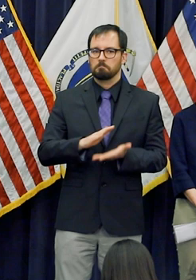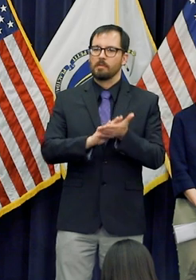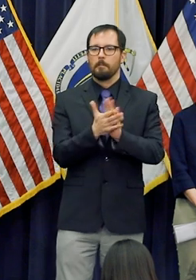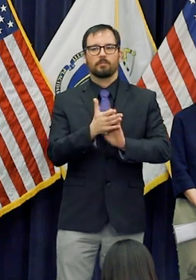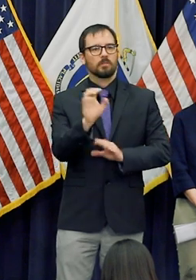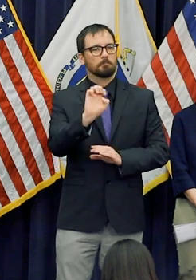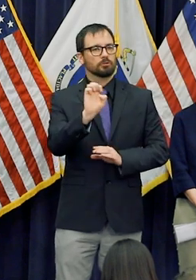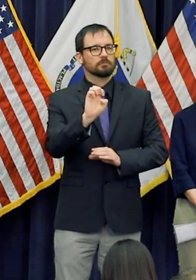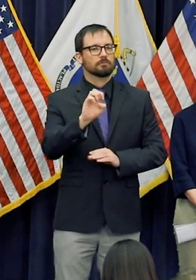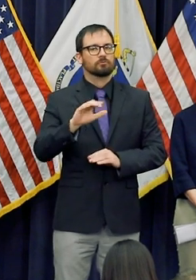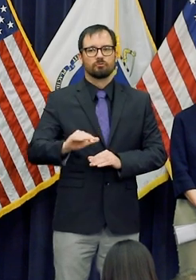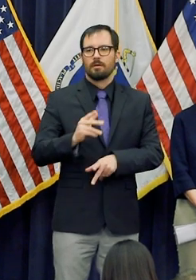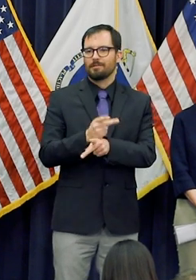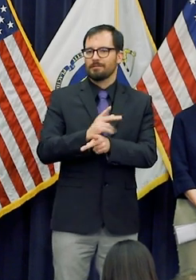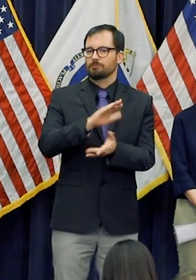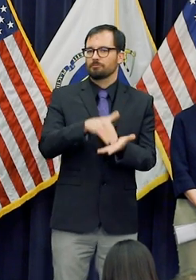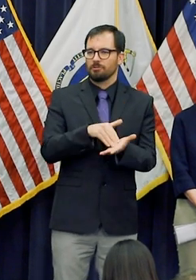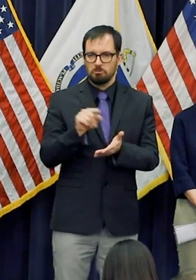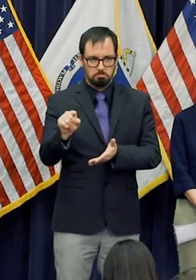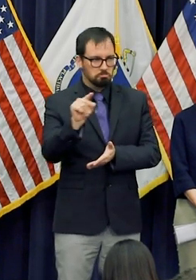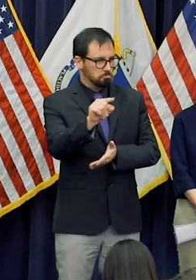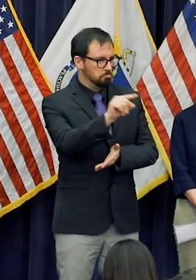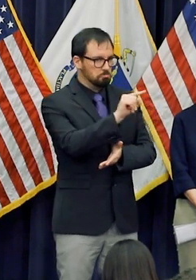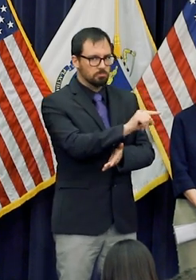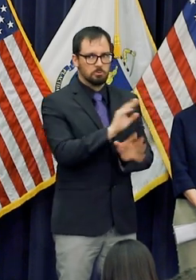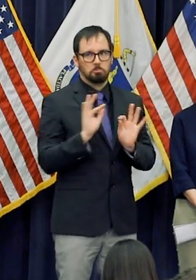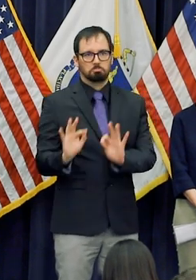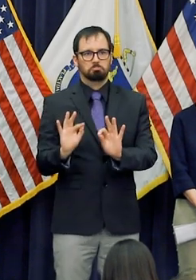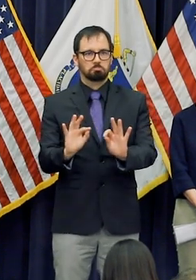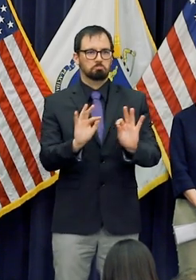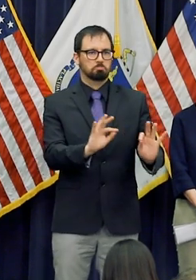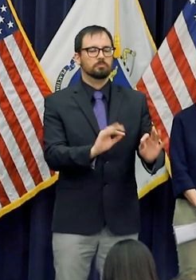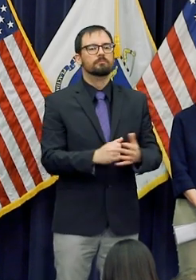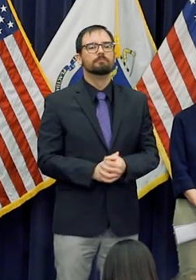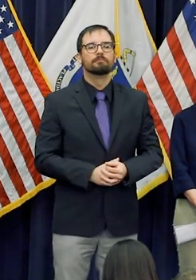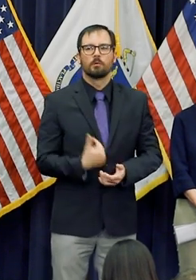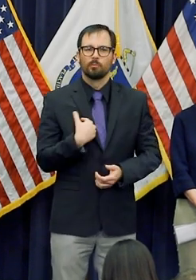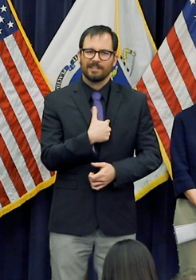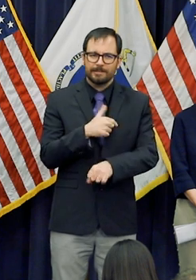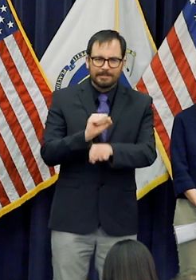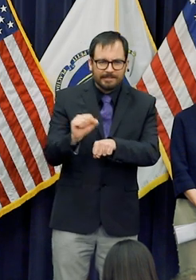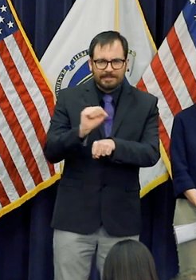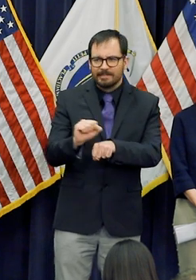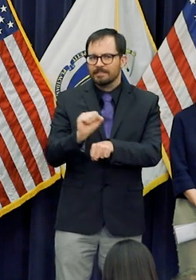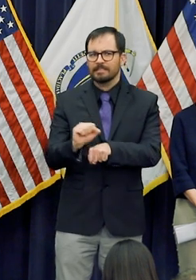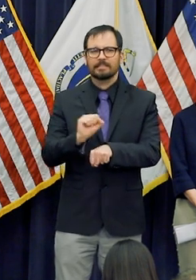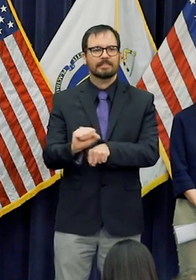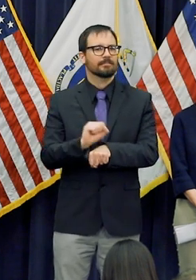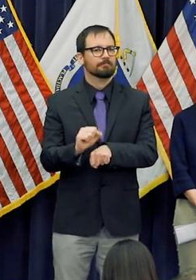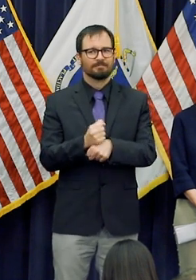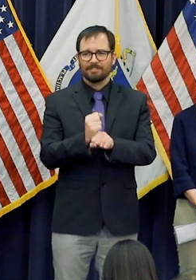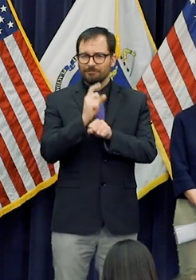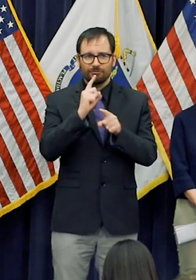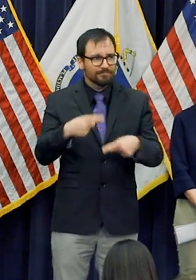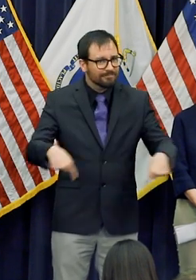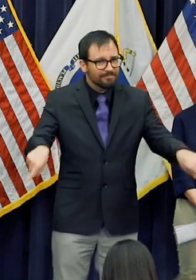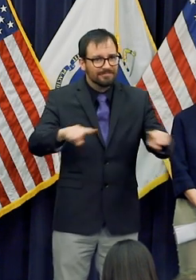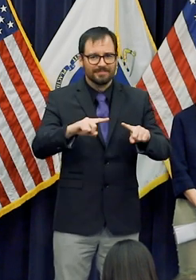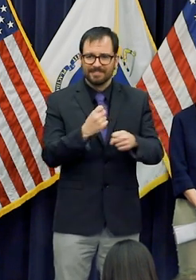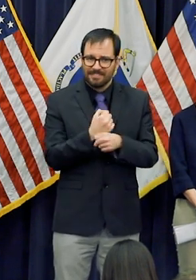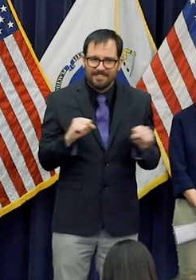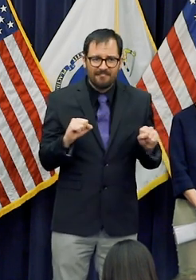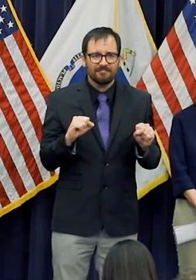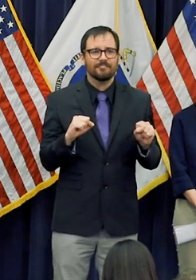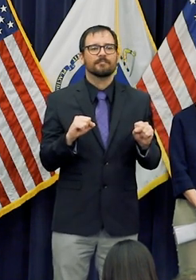the health, safety, and welfare of all Commonwealth citizens will receive priority access to these emergency child